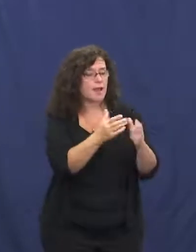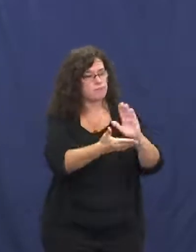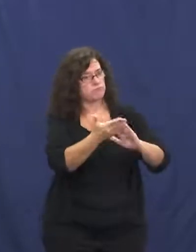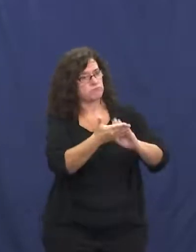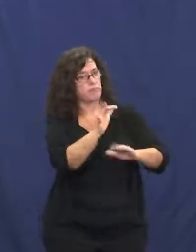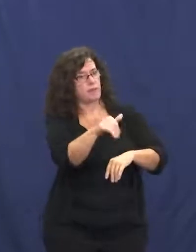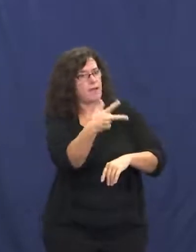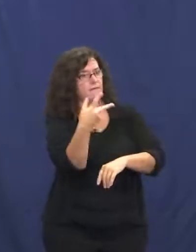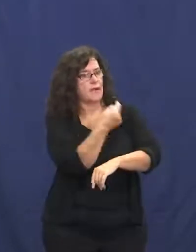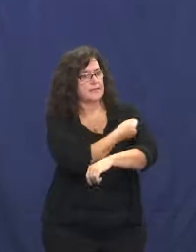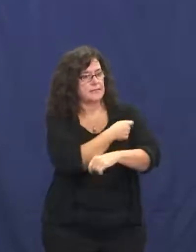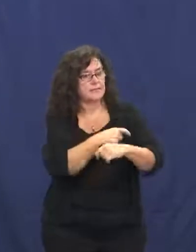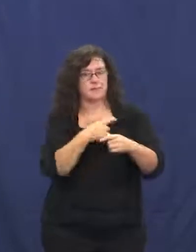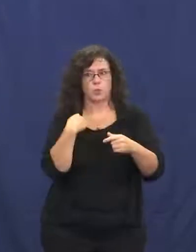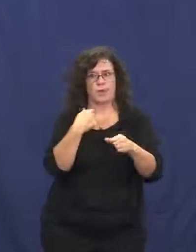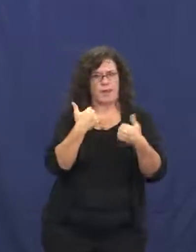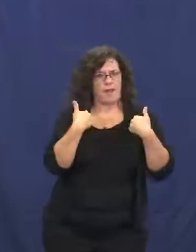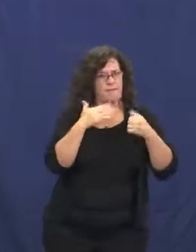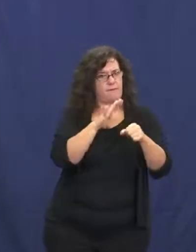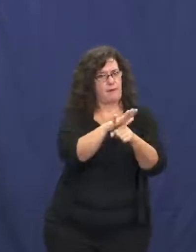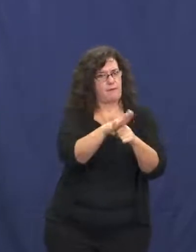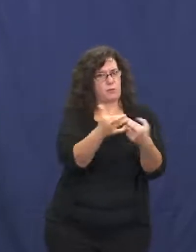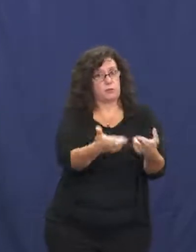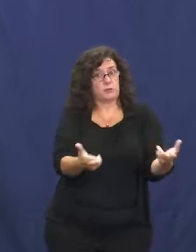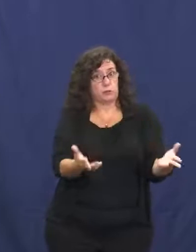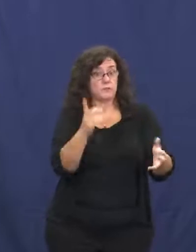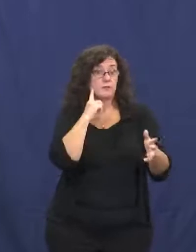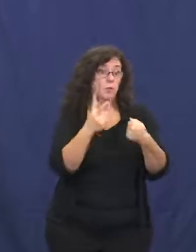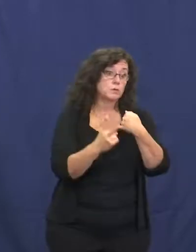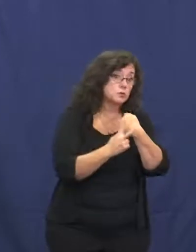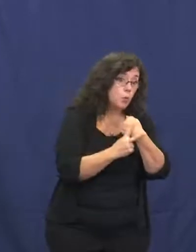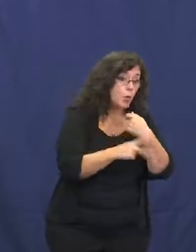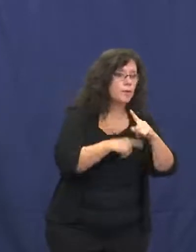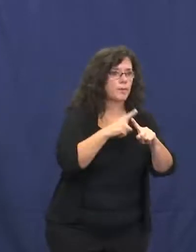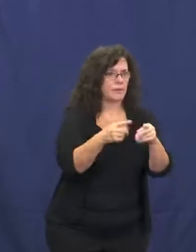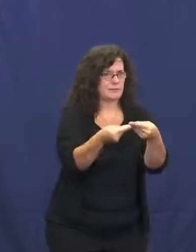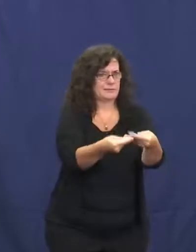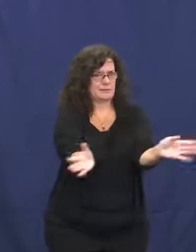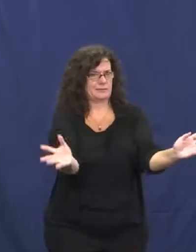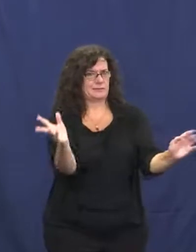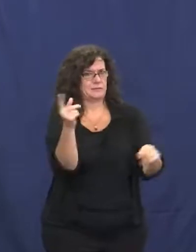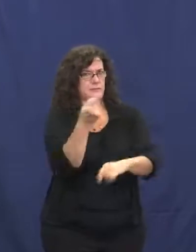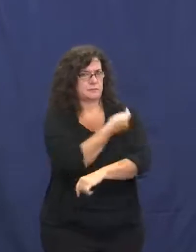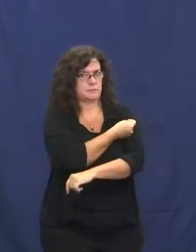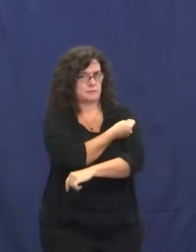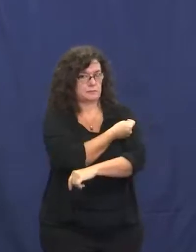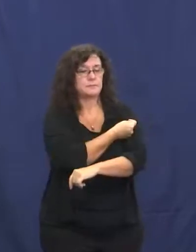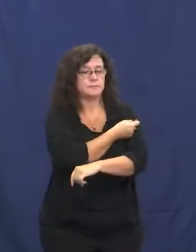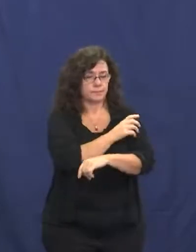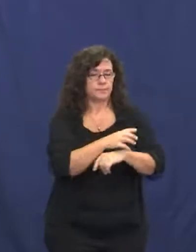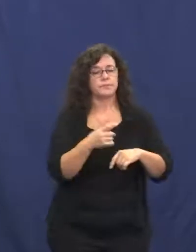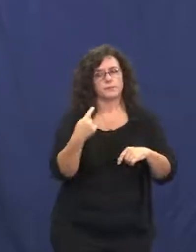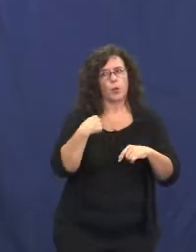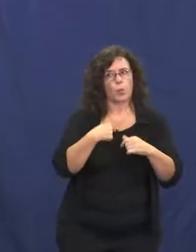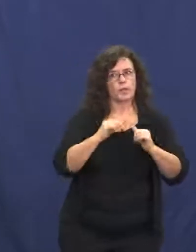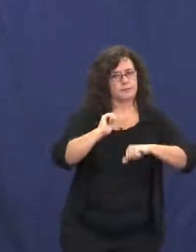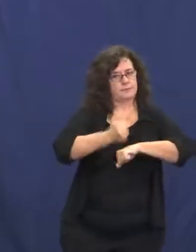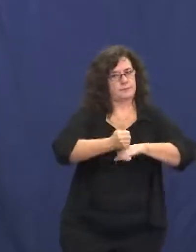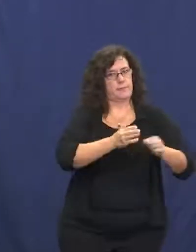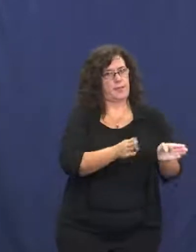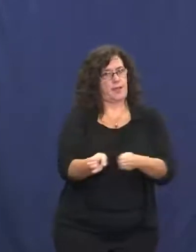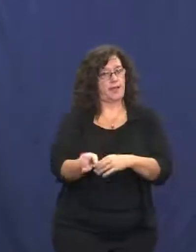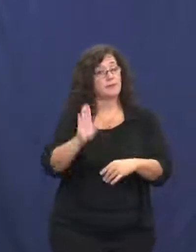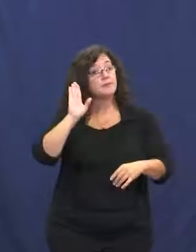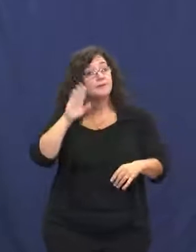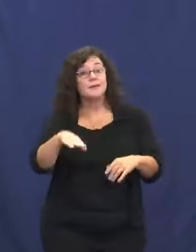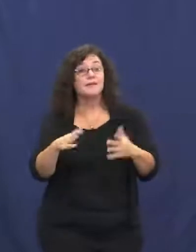public health capacity to store and distribute these vaccines when they are ready. So we just wanted you to know we are working, because sometimes, like with testing,